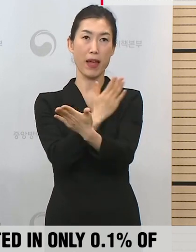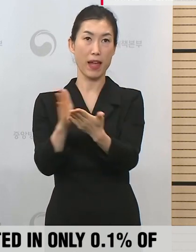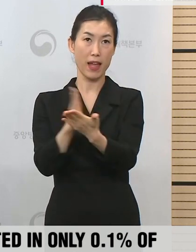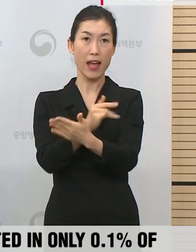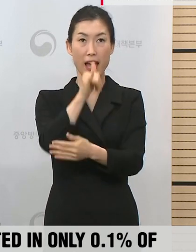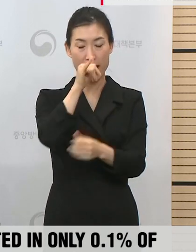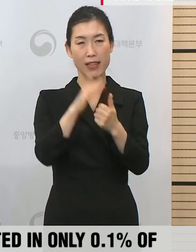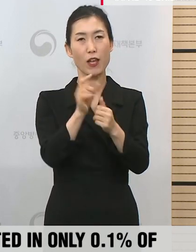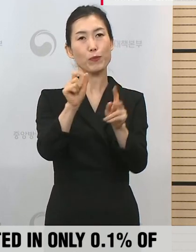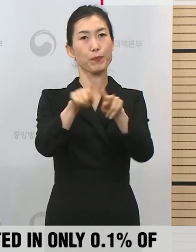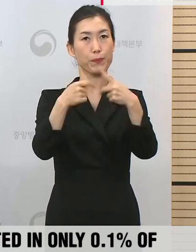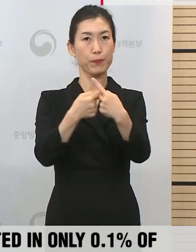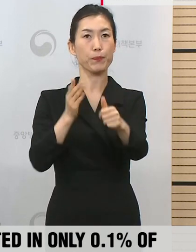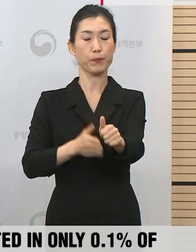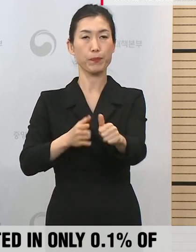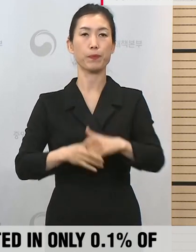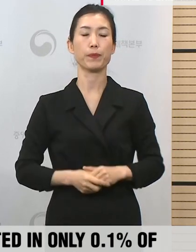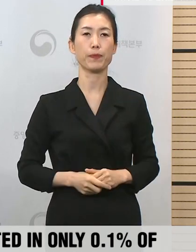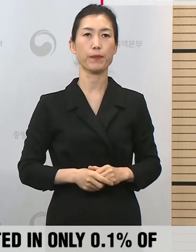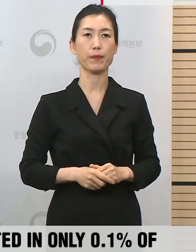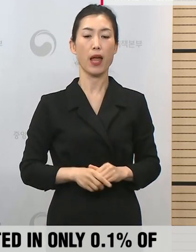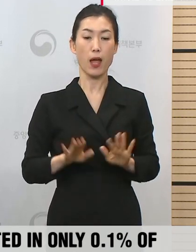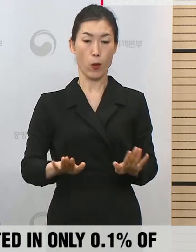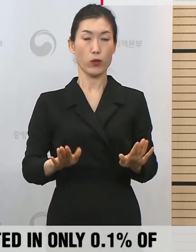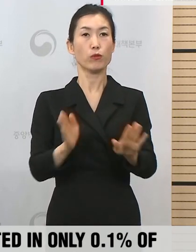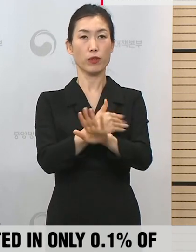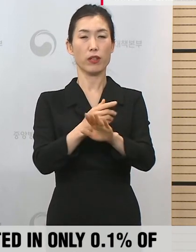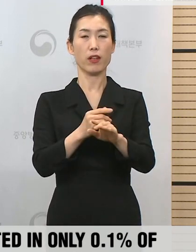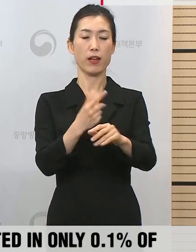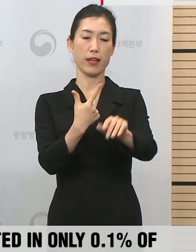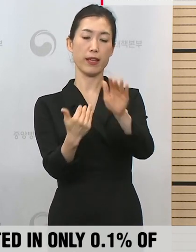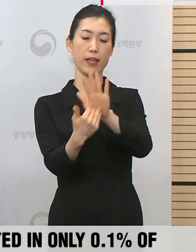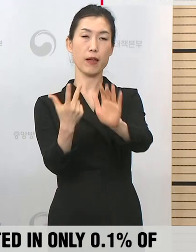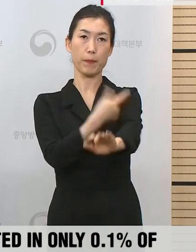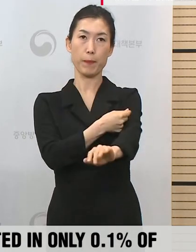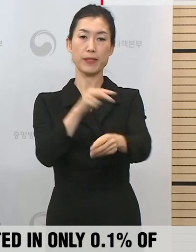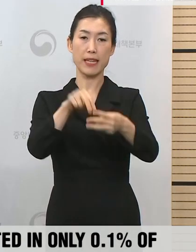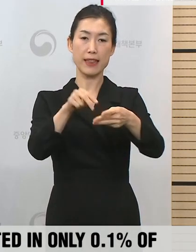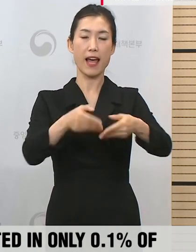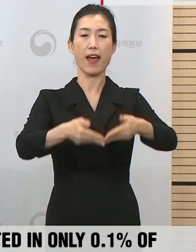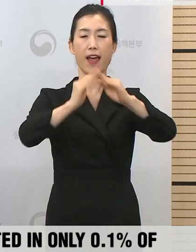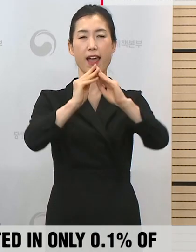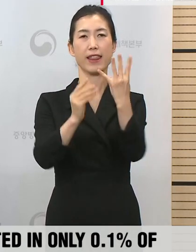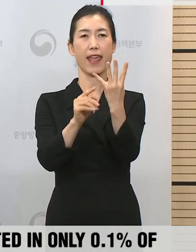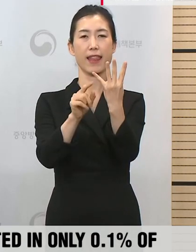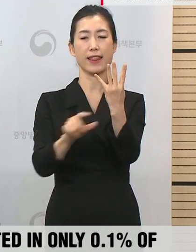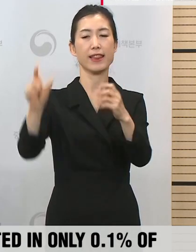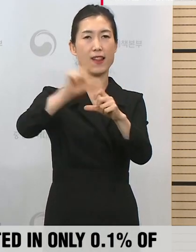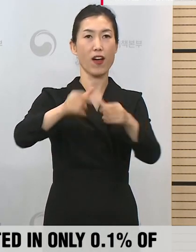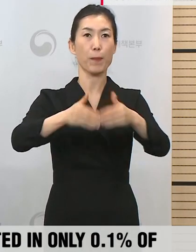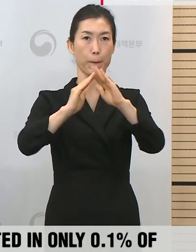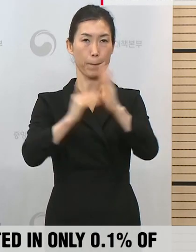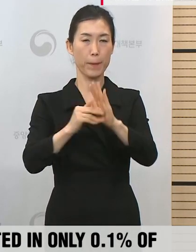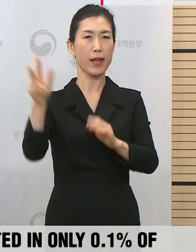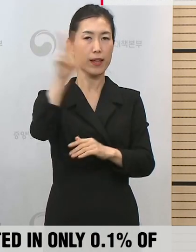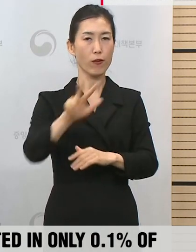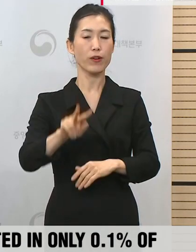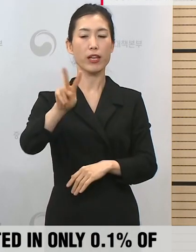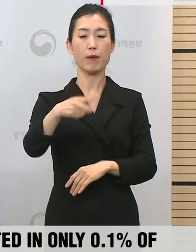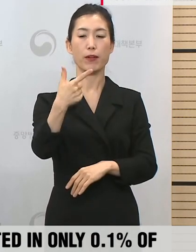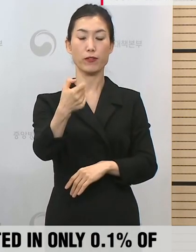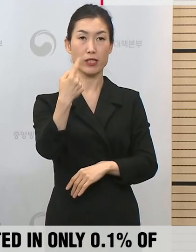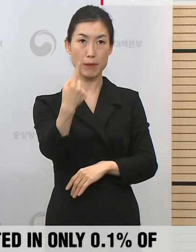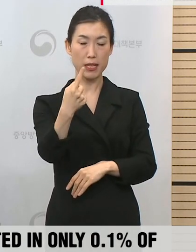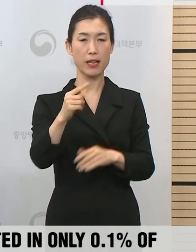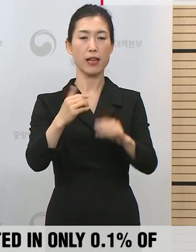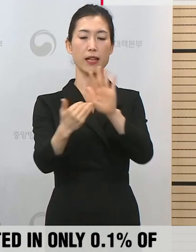guidelines, especially for the date of these booking advancement bookings. And we also have four more vaccination